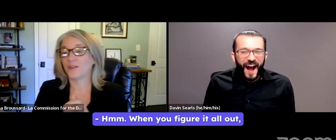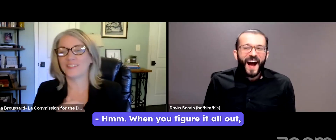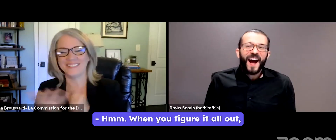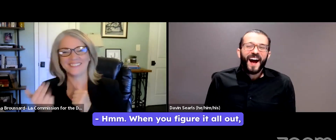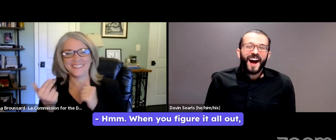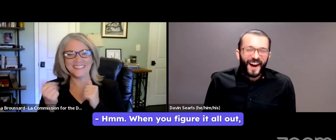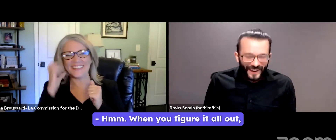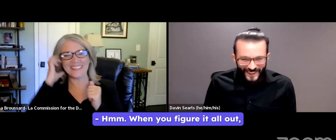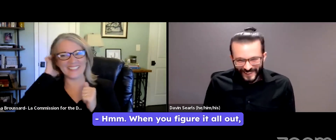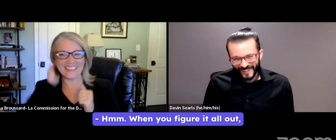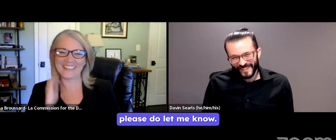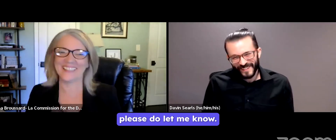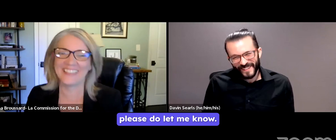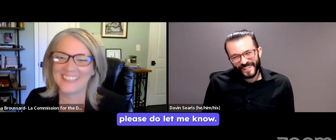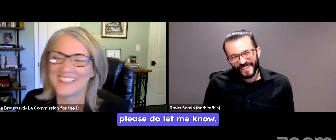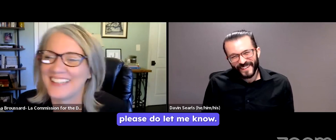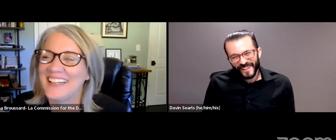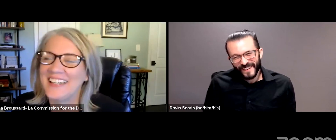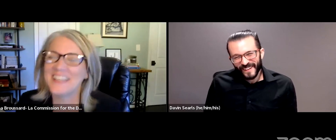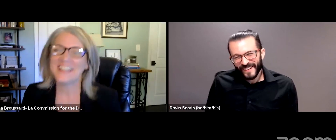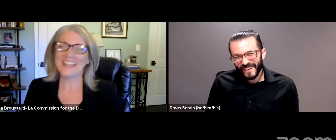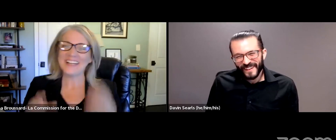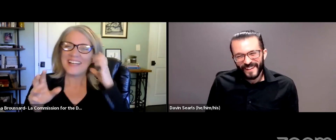When you figure it all out, please do let me know.